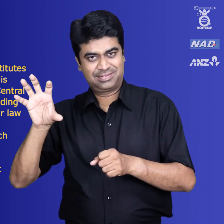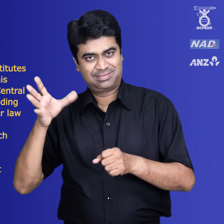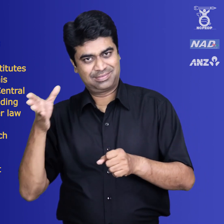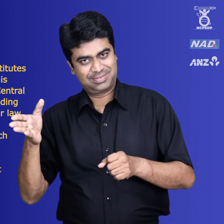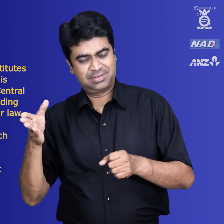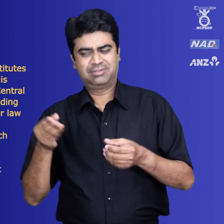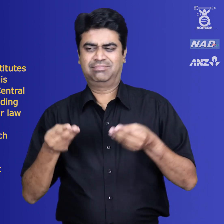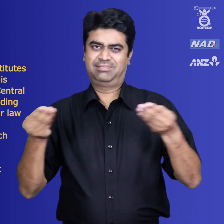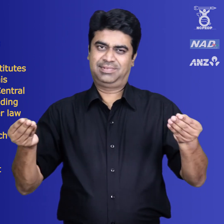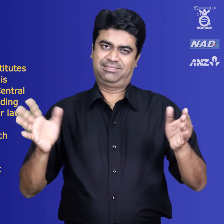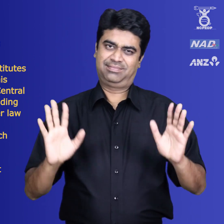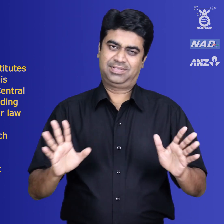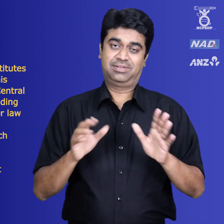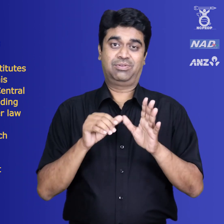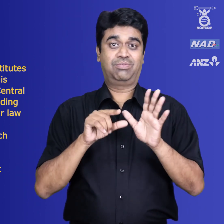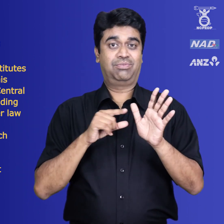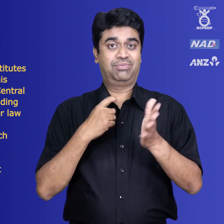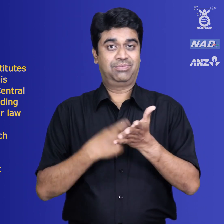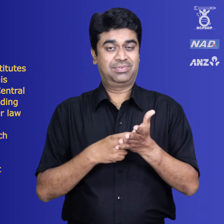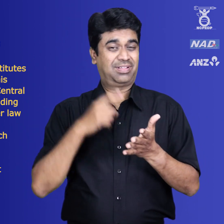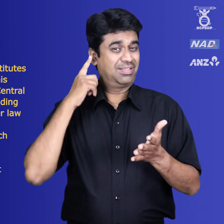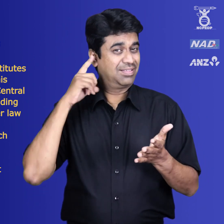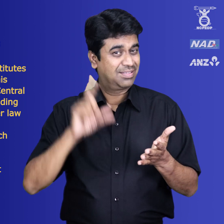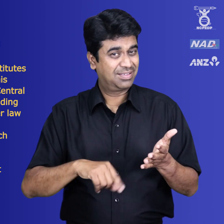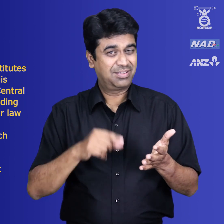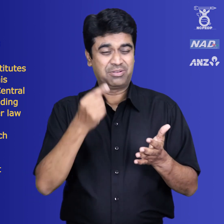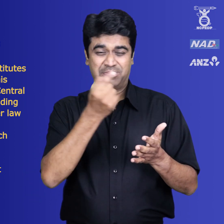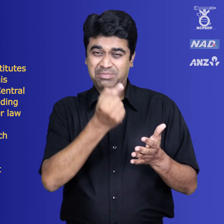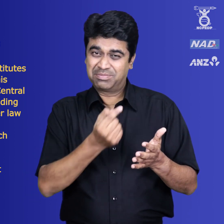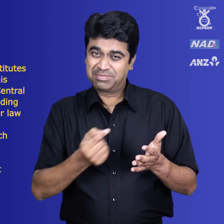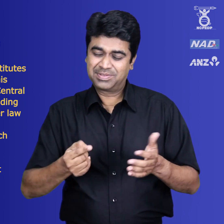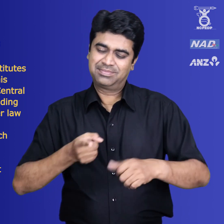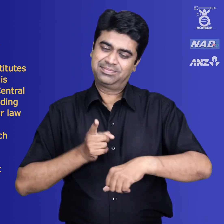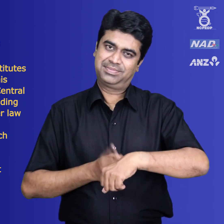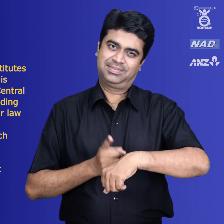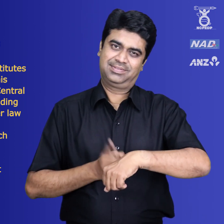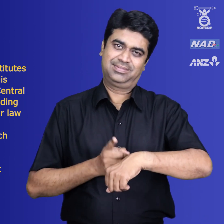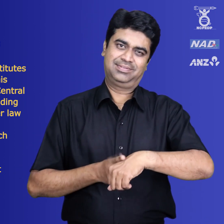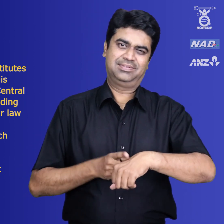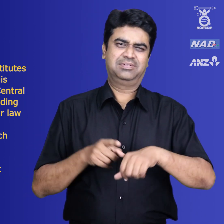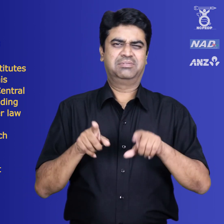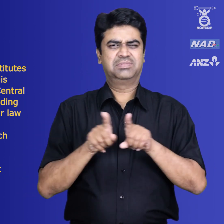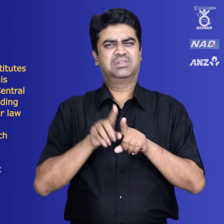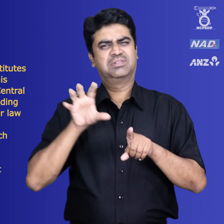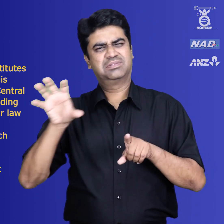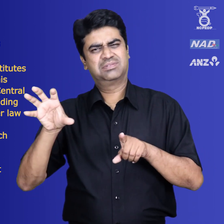anything contained in any other law for the time being in force, the offender found guilty of such offence shall